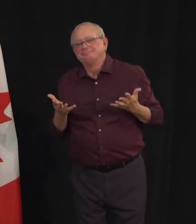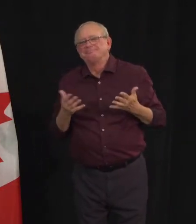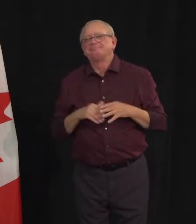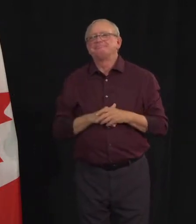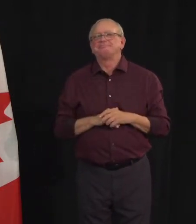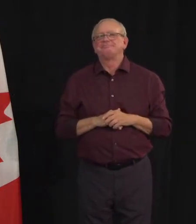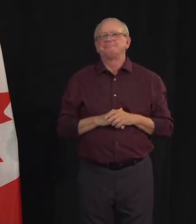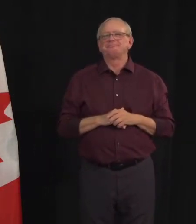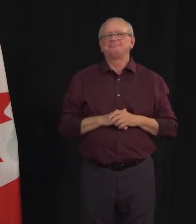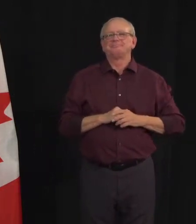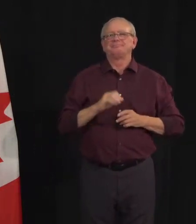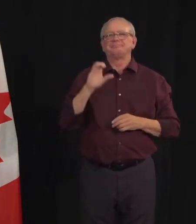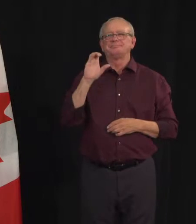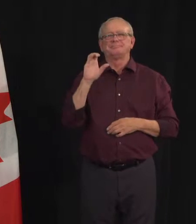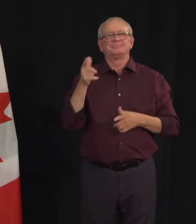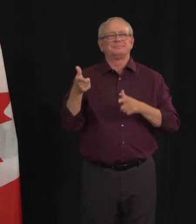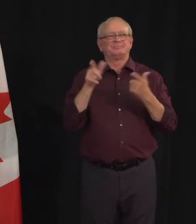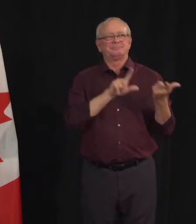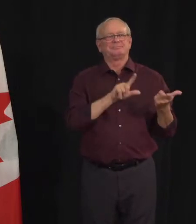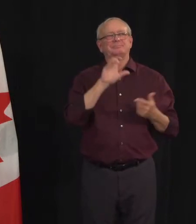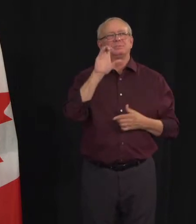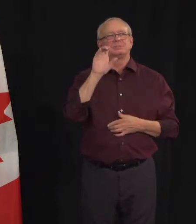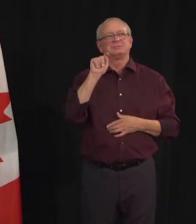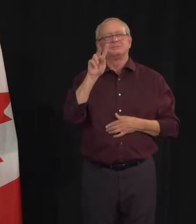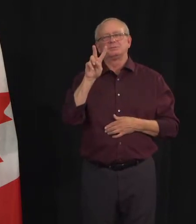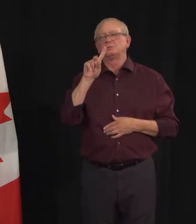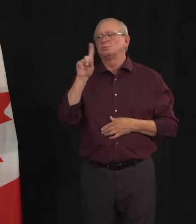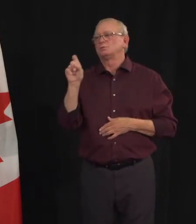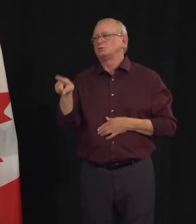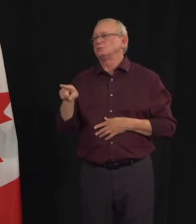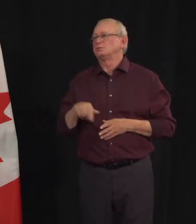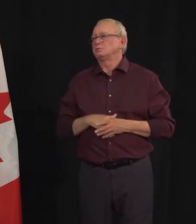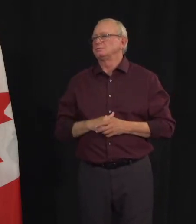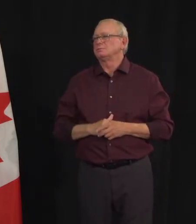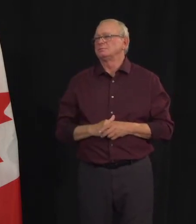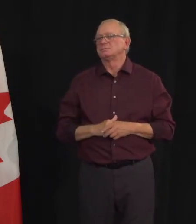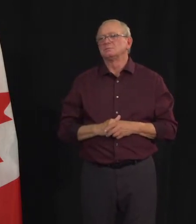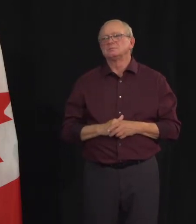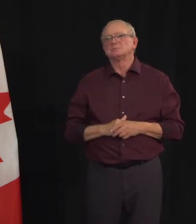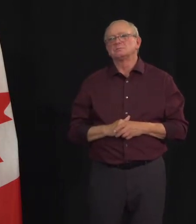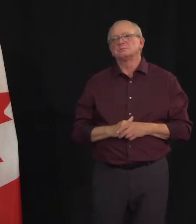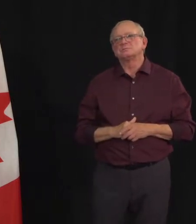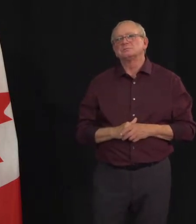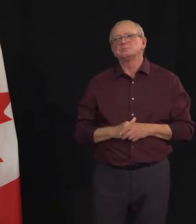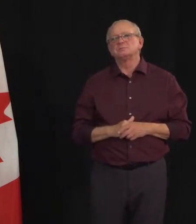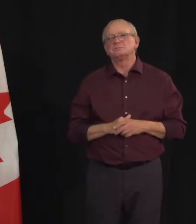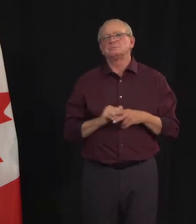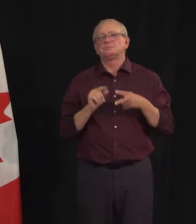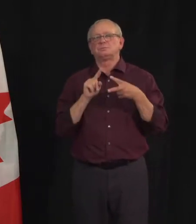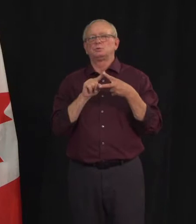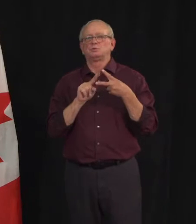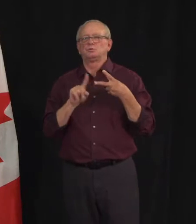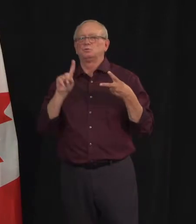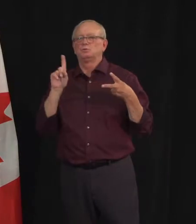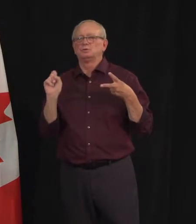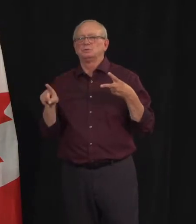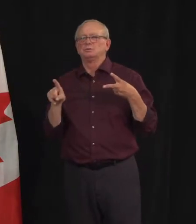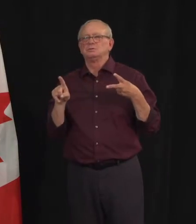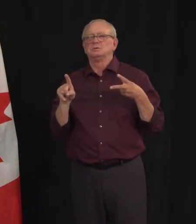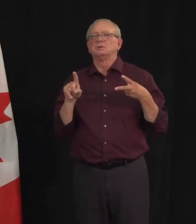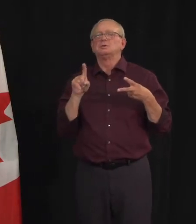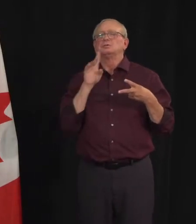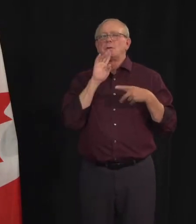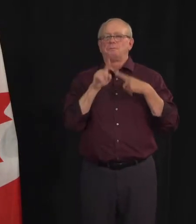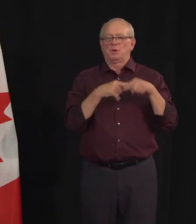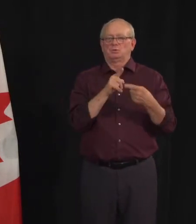with CTV Edmonton. Go ahead, Matt. Hi, Dr. Hinshaw. I have two questions regarding schools. The first one is,